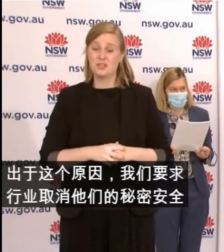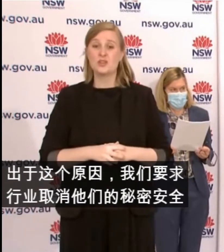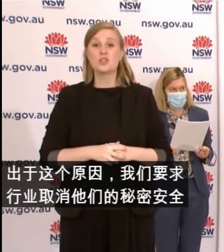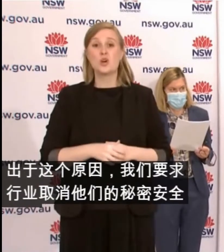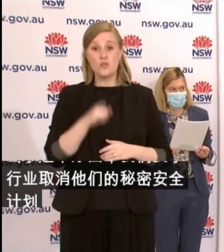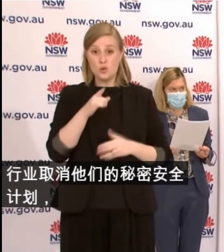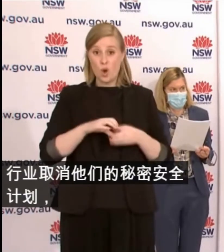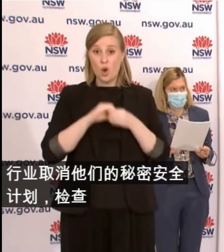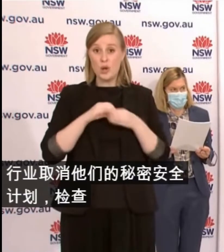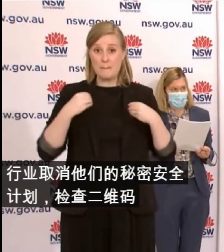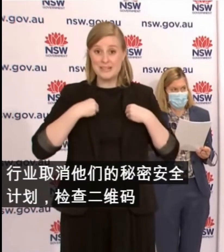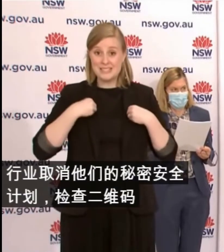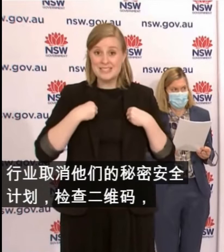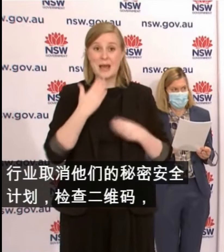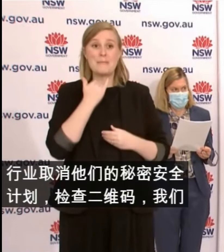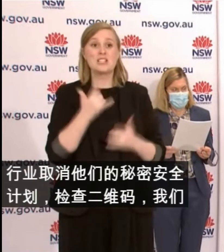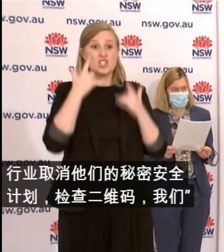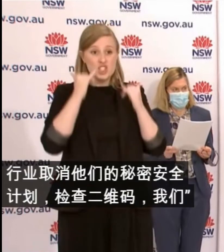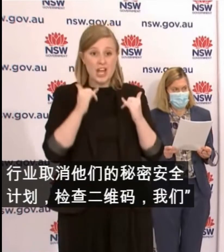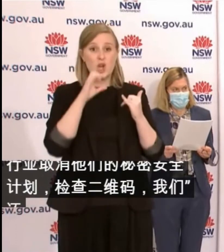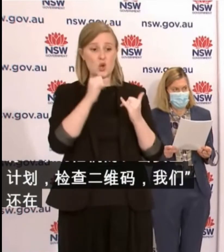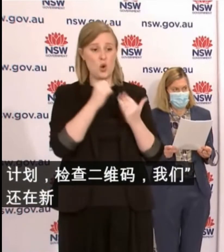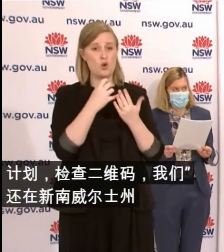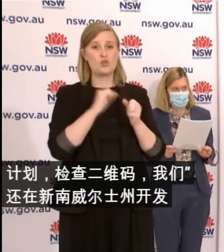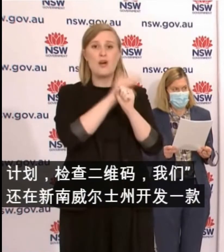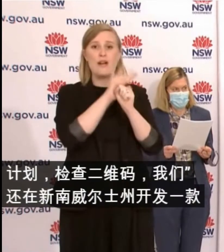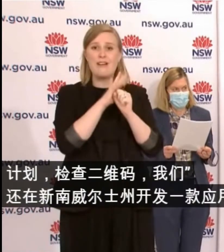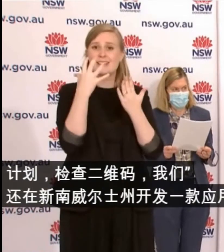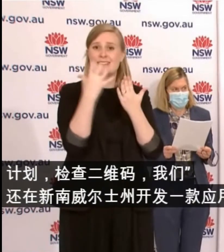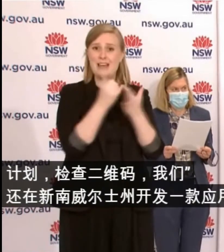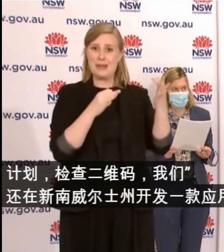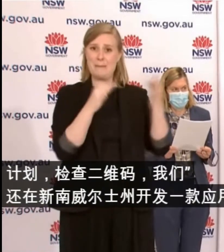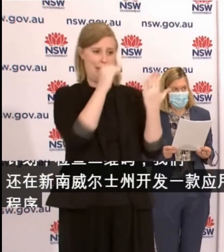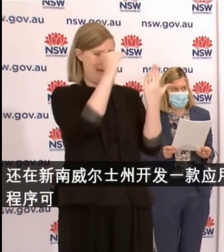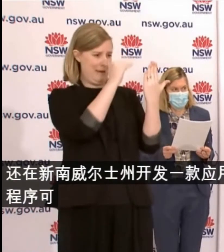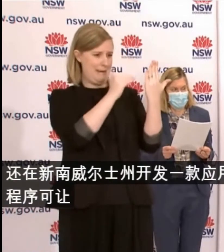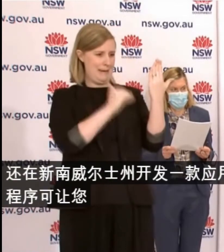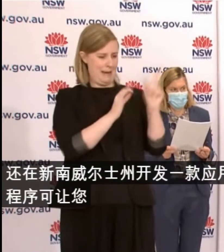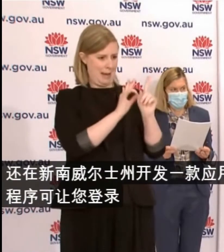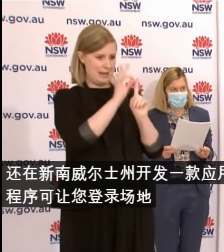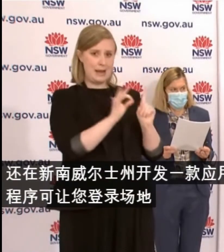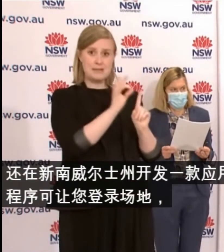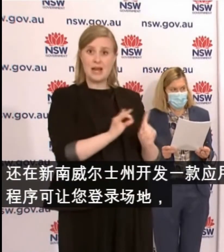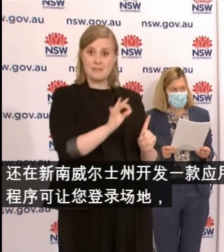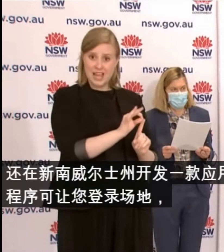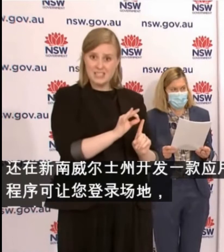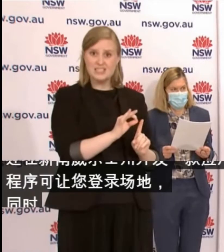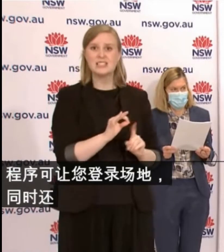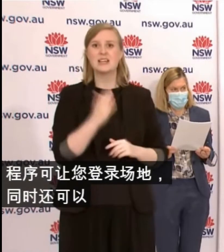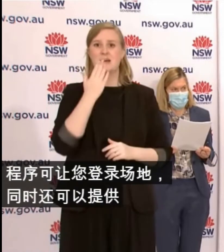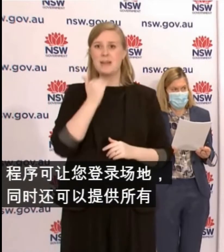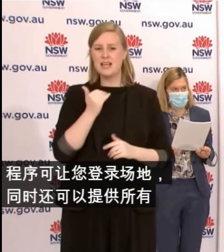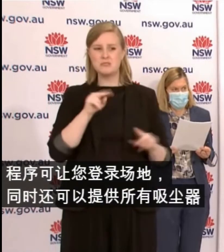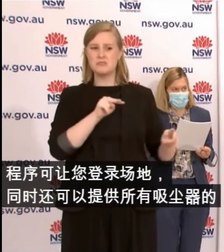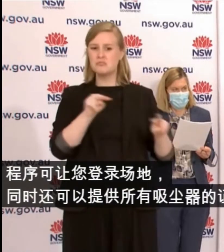safety plans, get the QR codes in check, and we're also working on an app in New South Wales that will allow you to sign into a venue, but